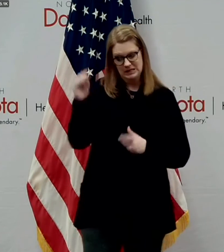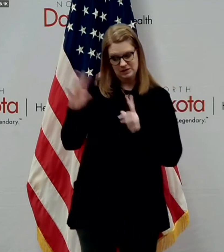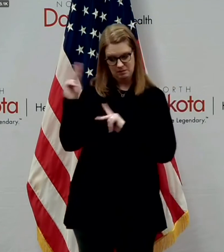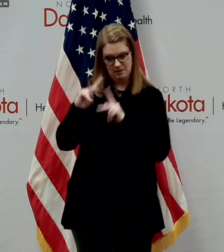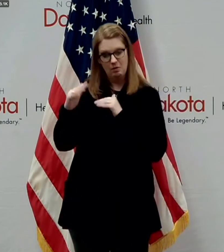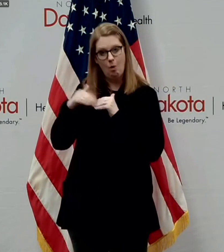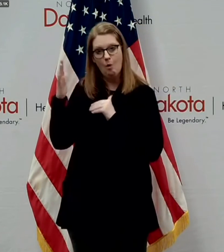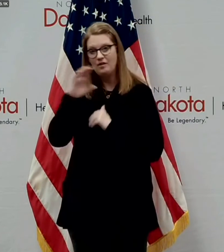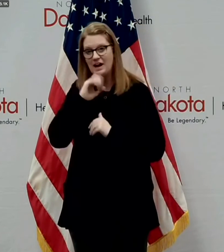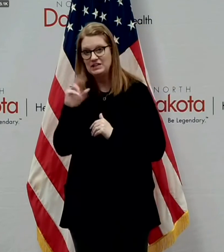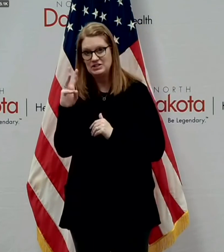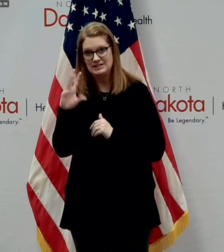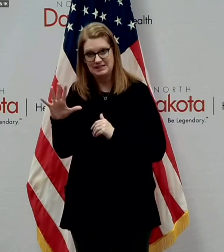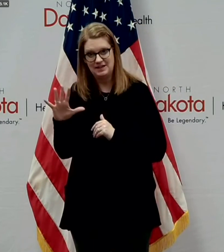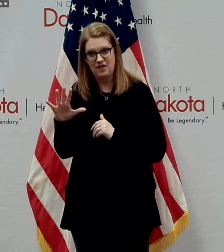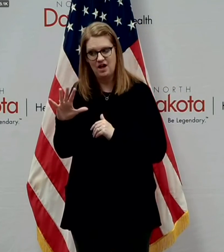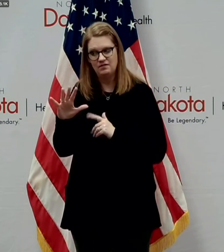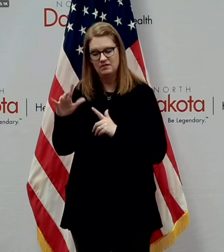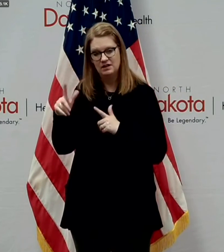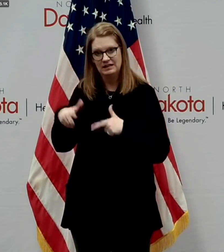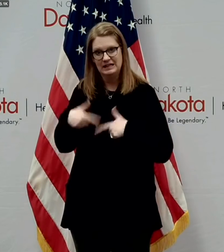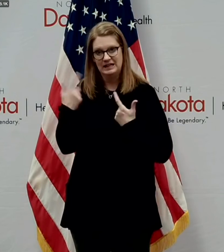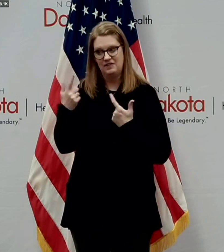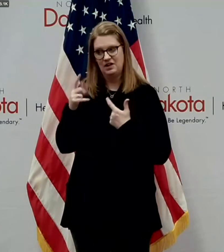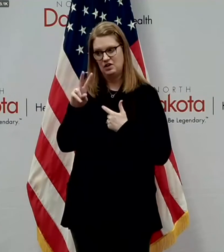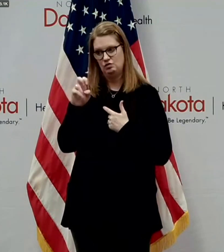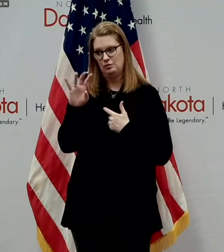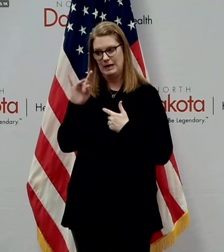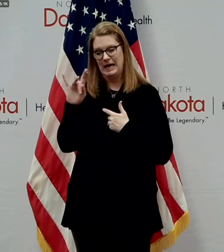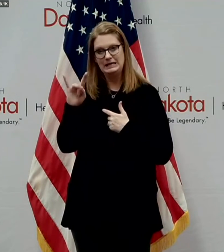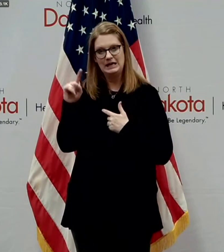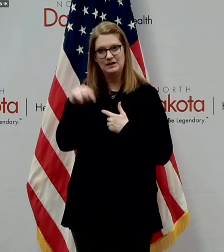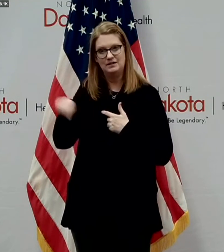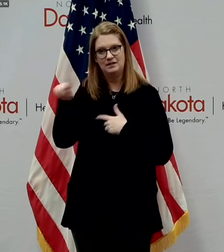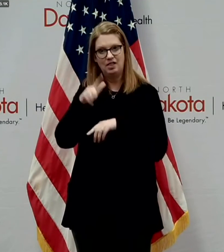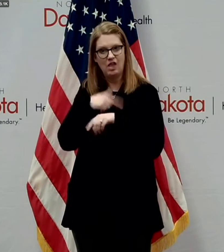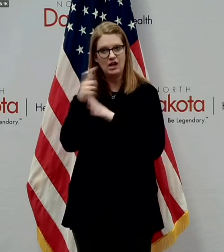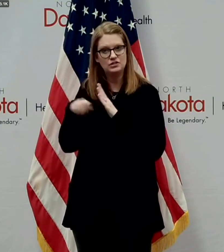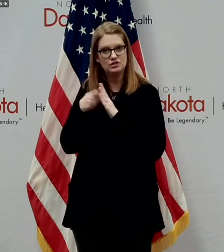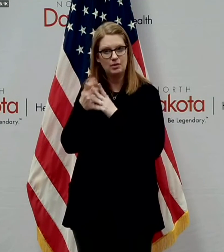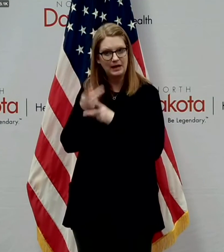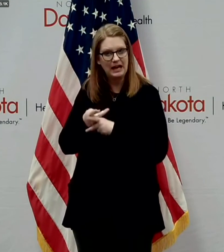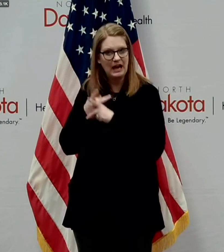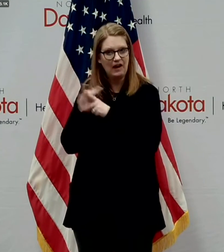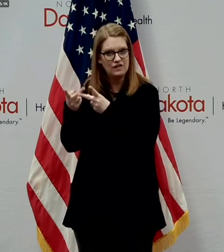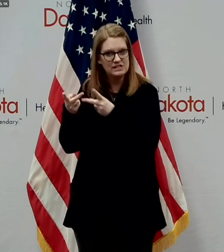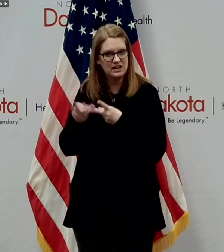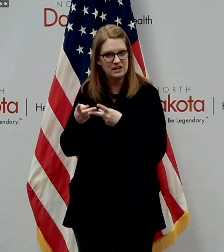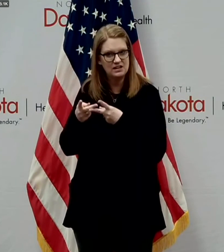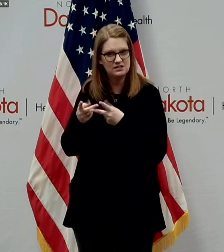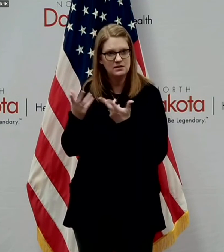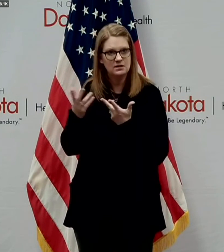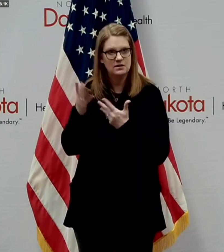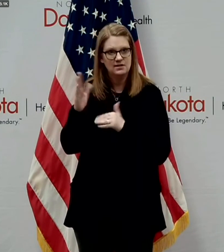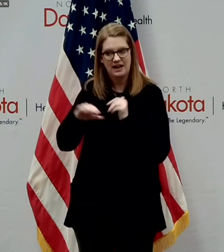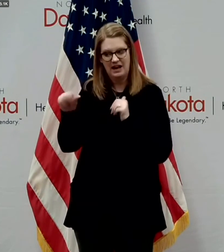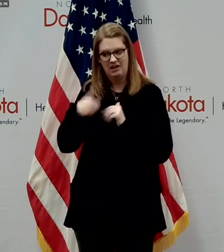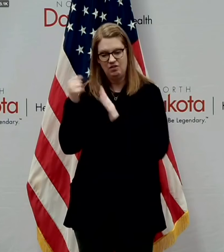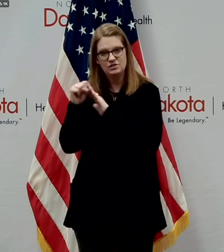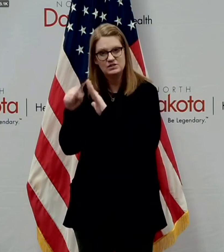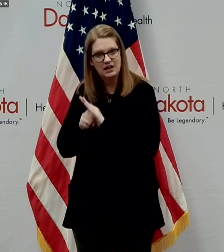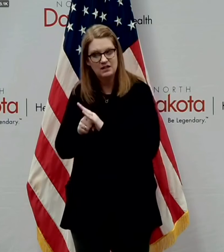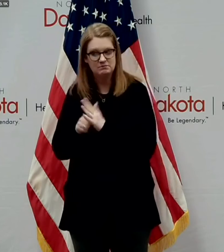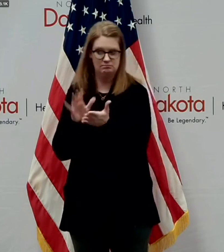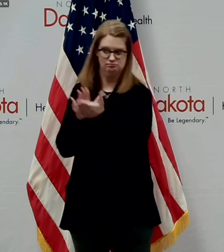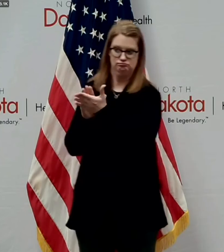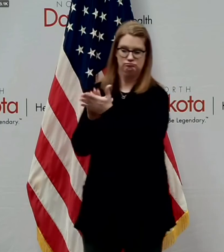age 65 living in our 218 long-term care facilities than any other state, because that's good news because